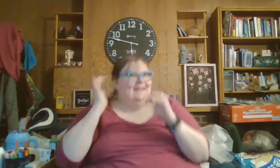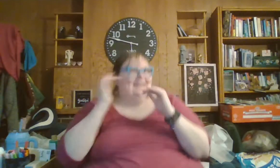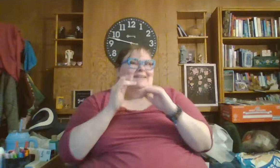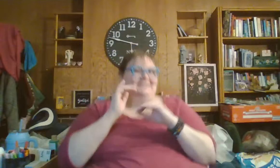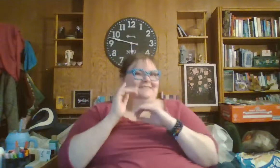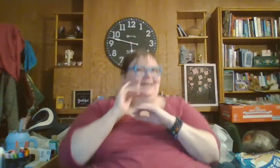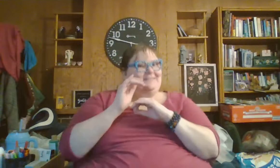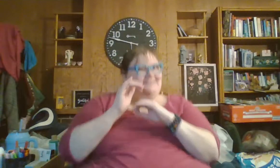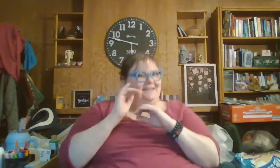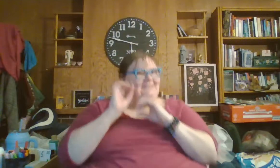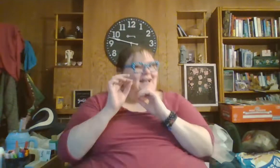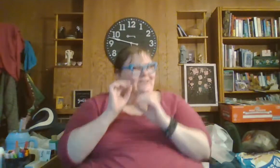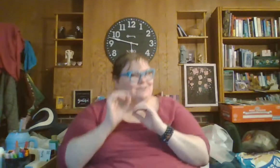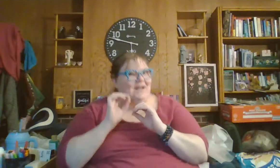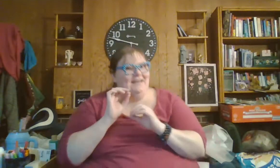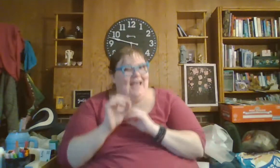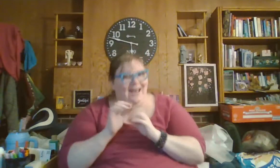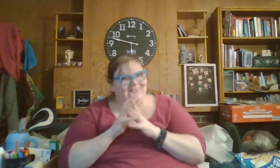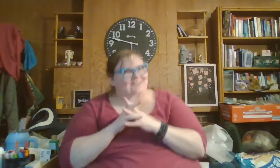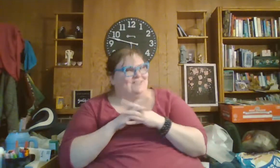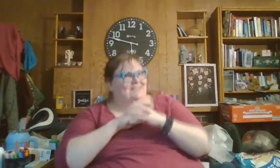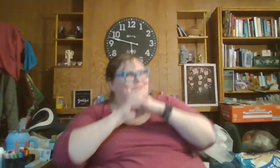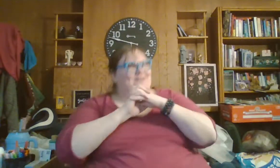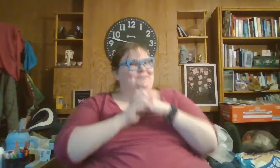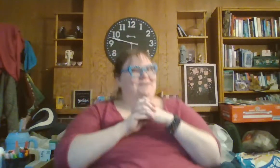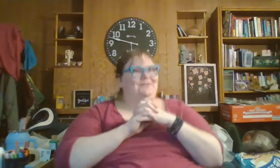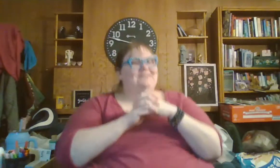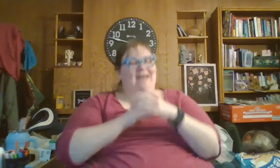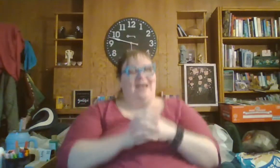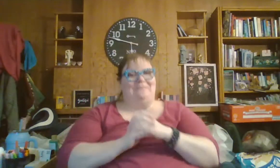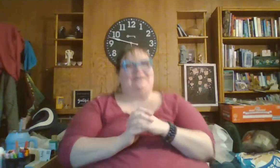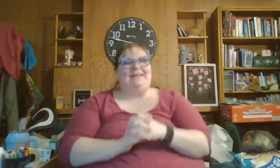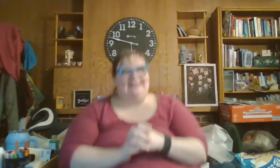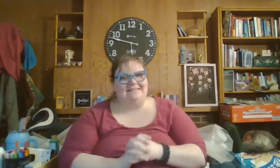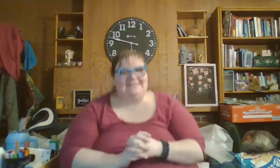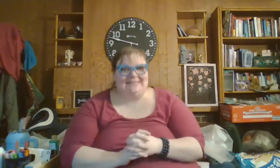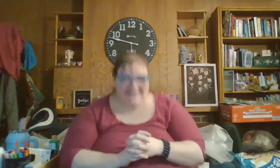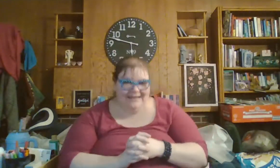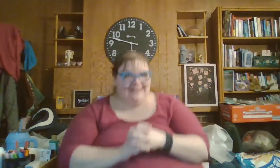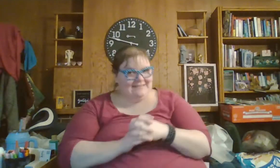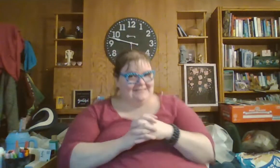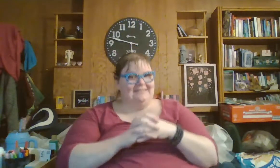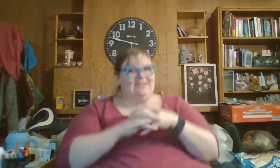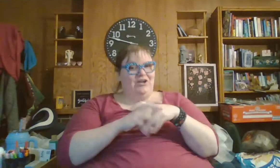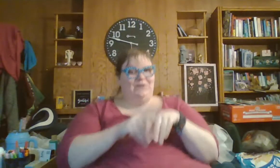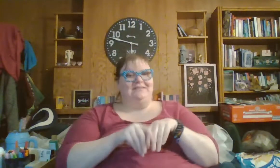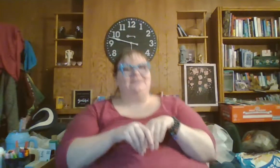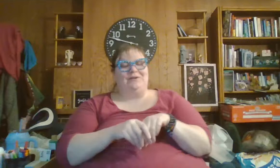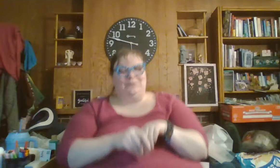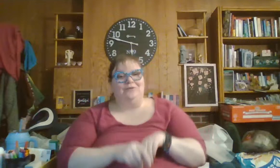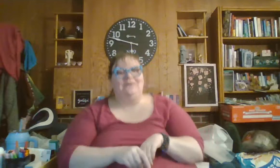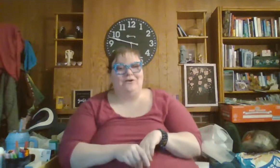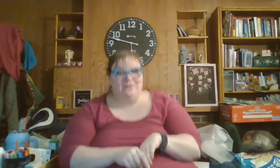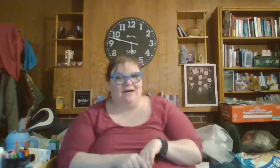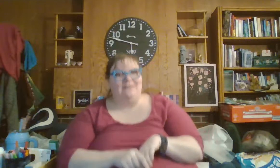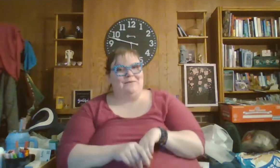it doesn't cost any dollars right now. It's just an investment of your time, but it's a good one. So it will be going behind the